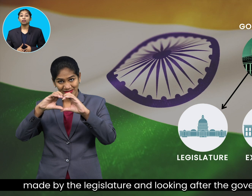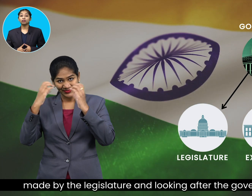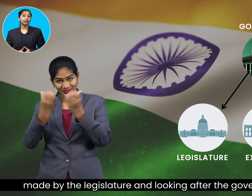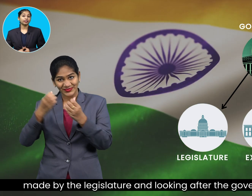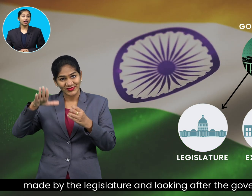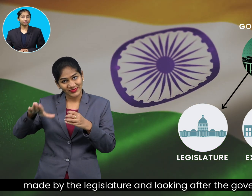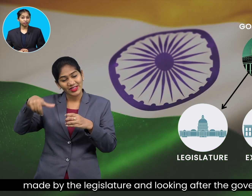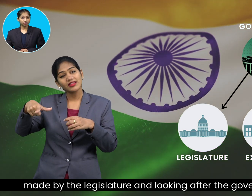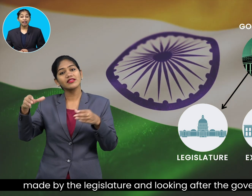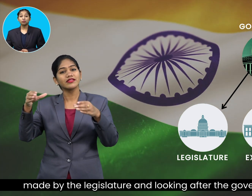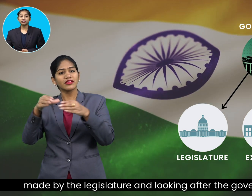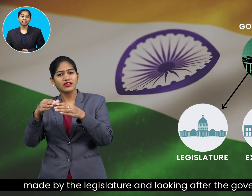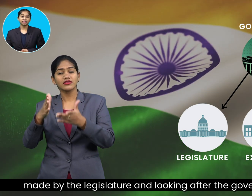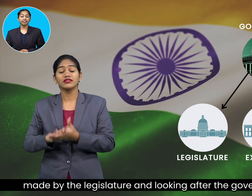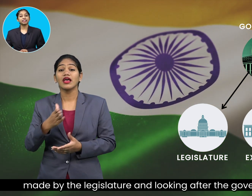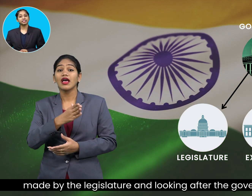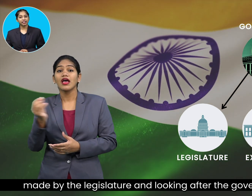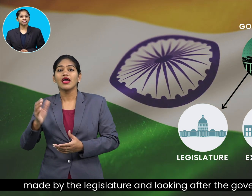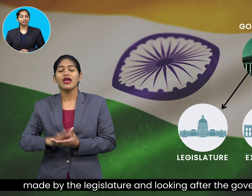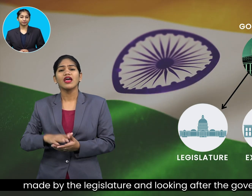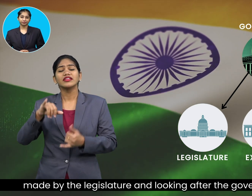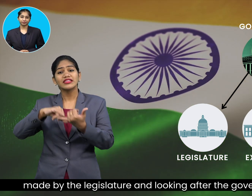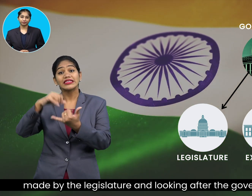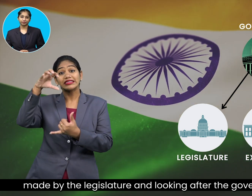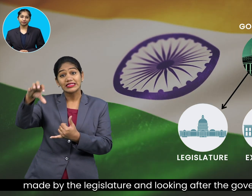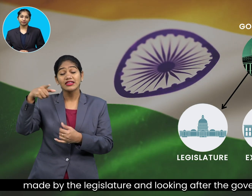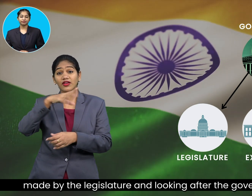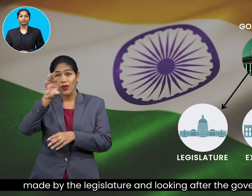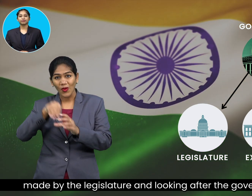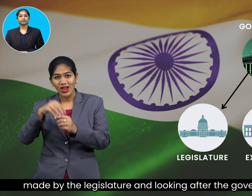and looking after the governance in the state.